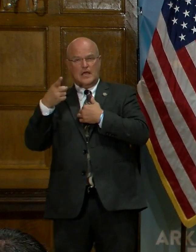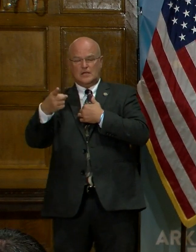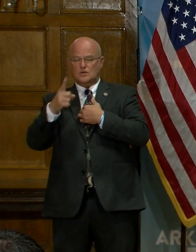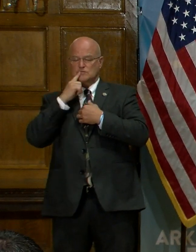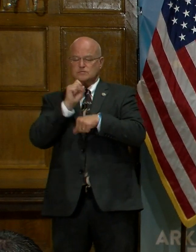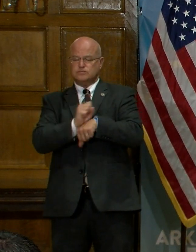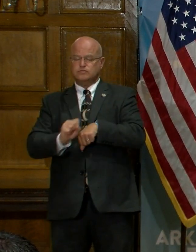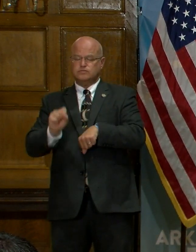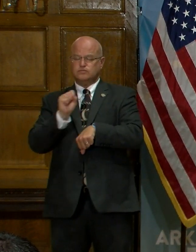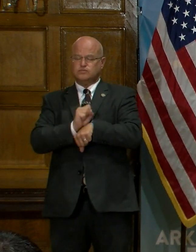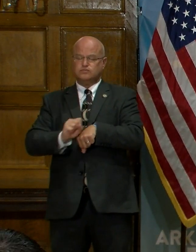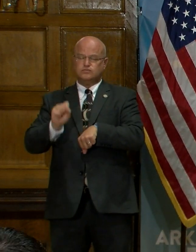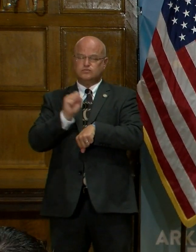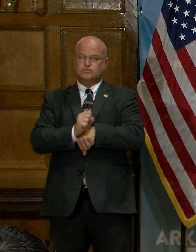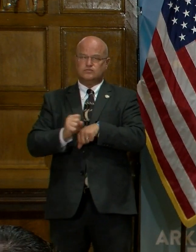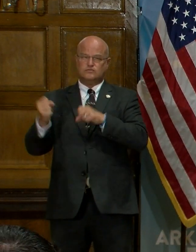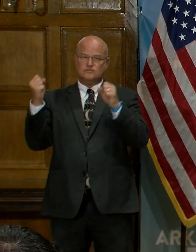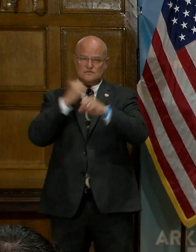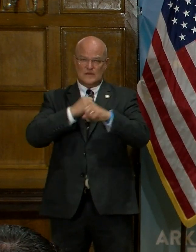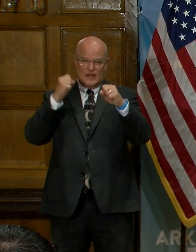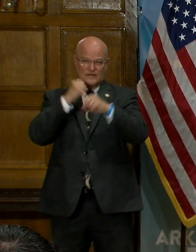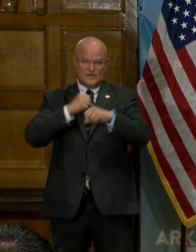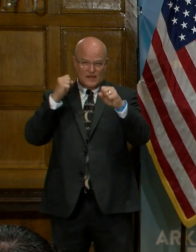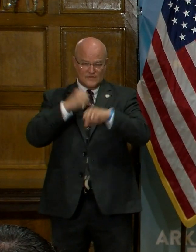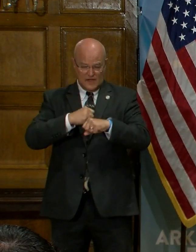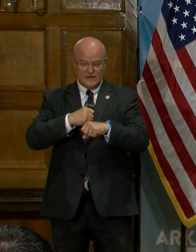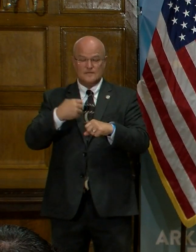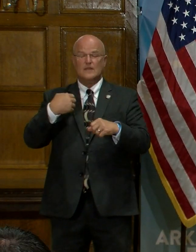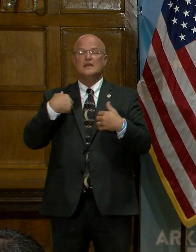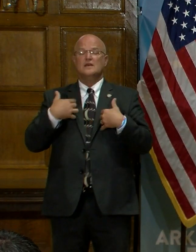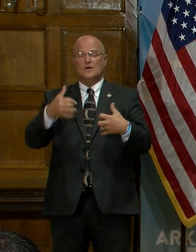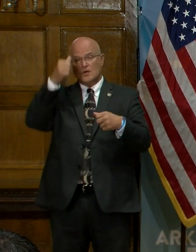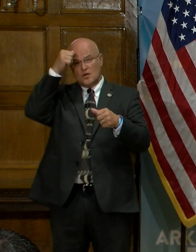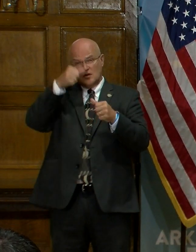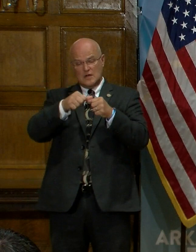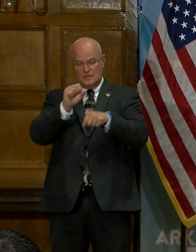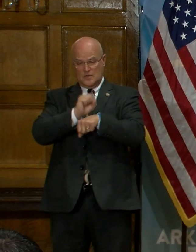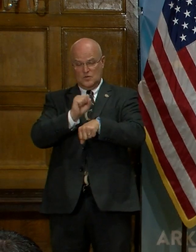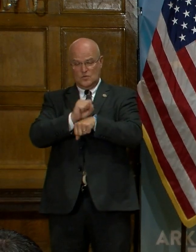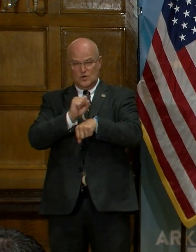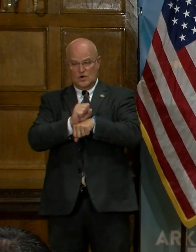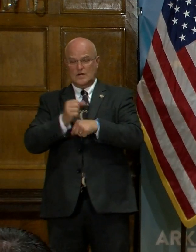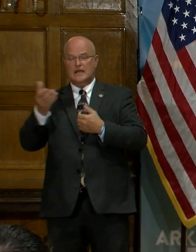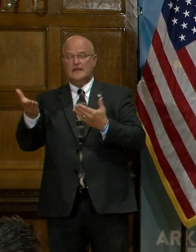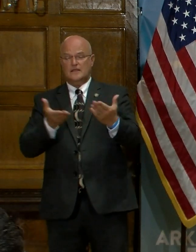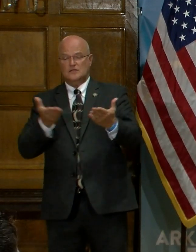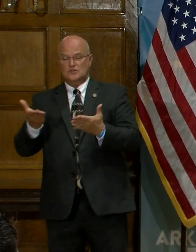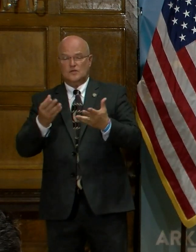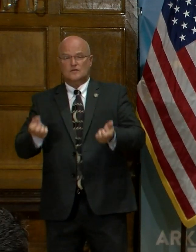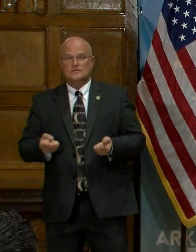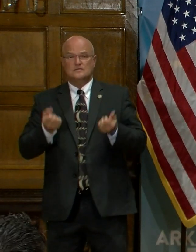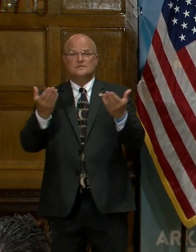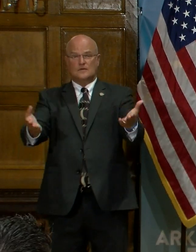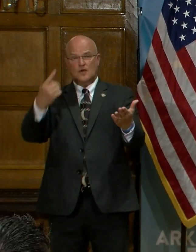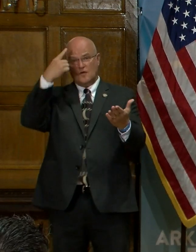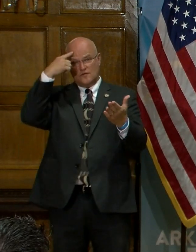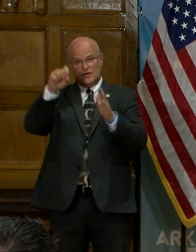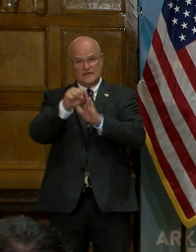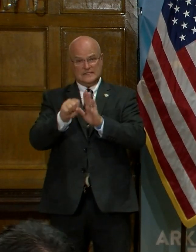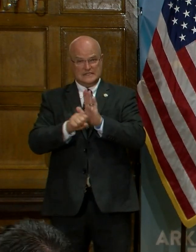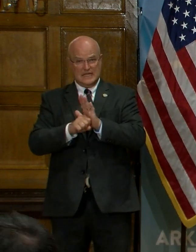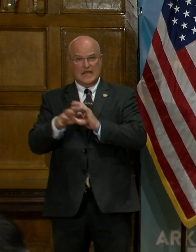that, and we're grateful for it, and we remember the work and the service that you're providing to the state and